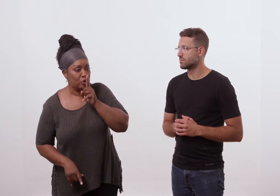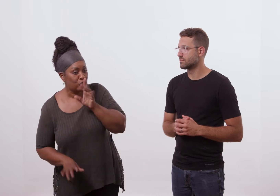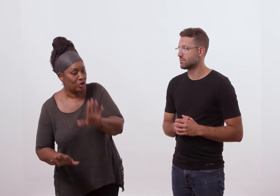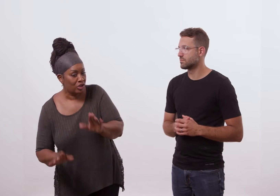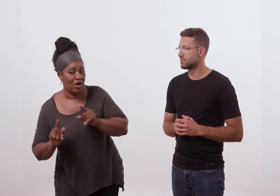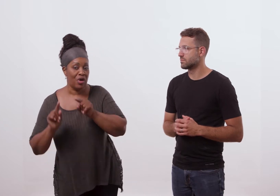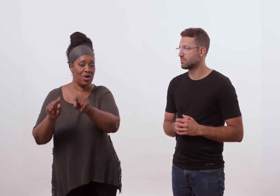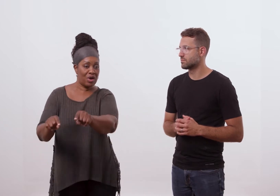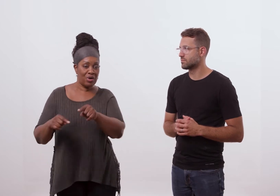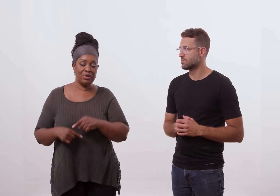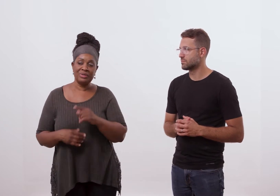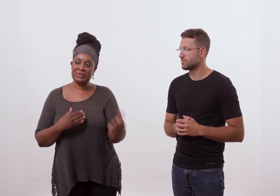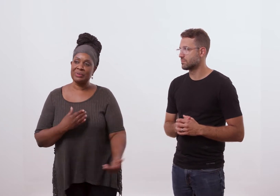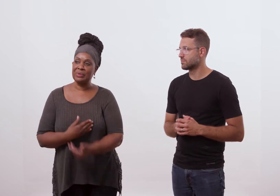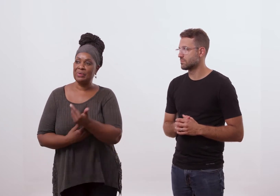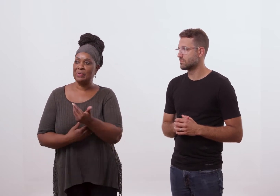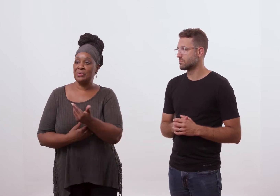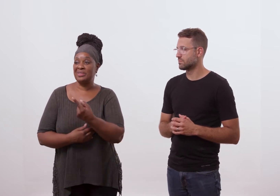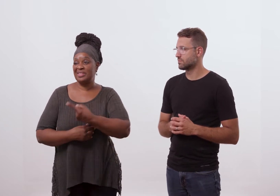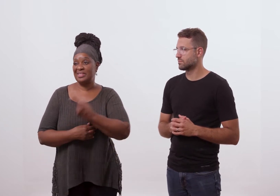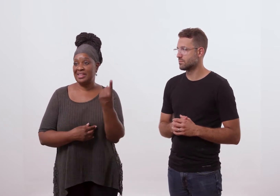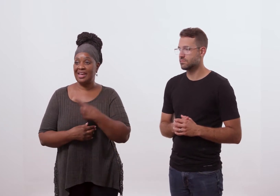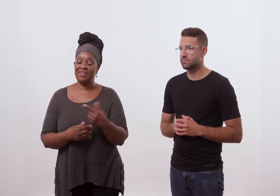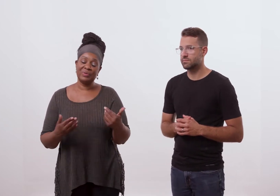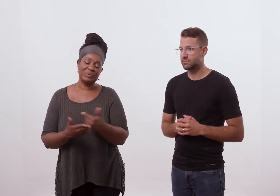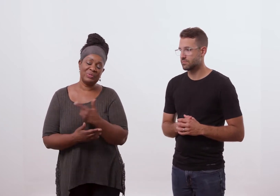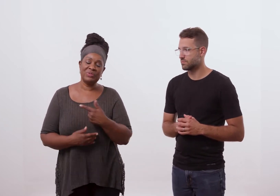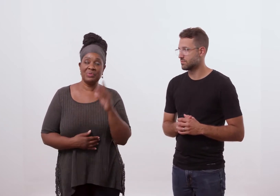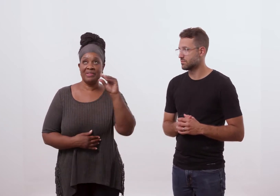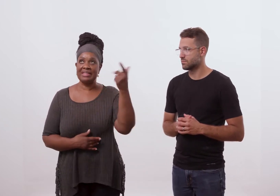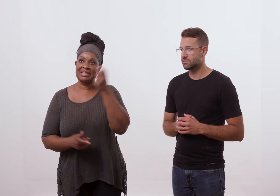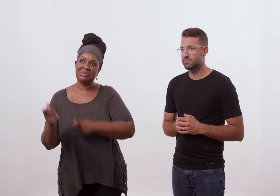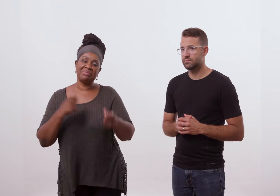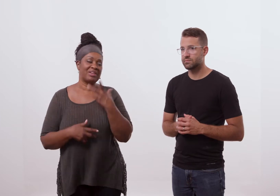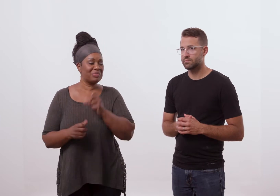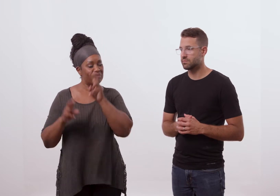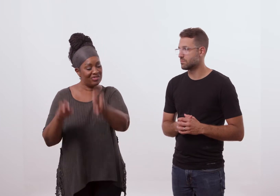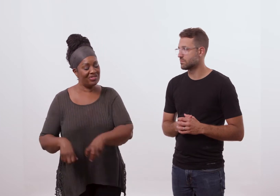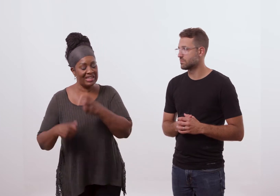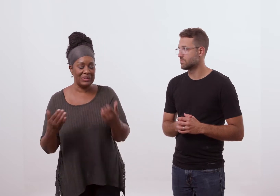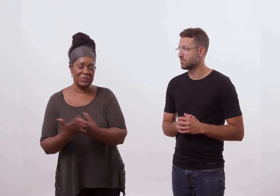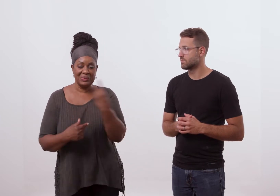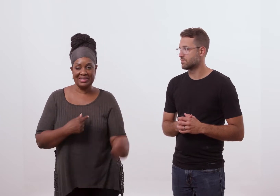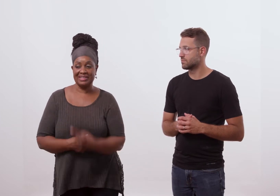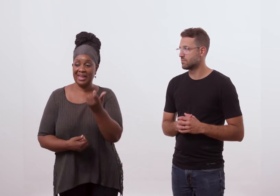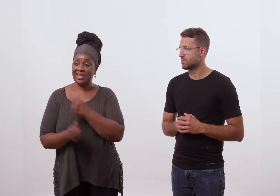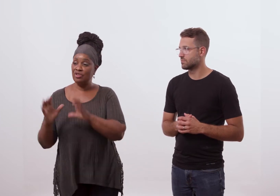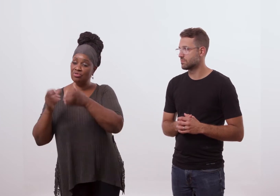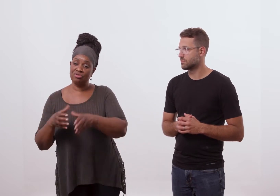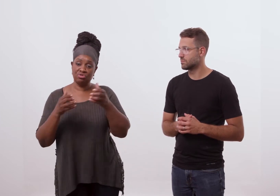begins another morning in this blossoming tale of the Sunfolk and the Wolfriders, each tribe